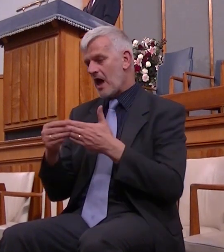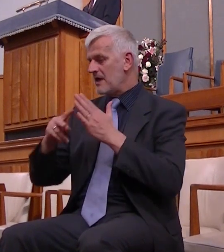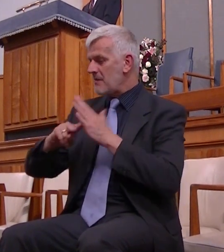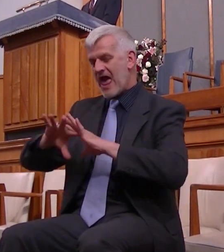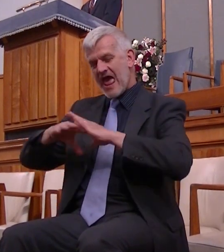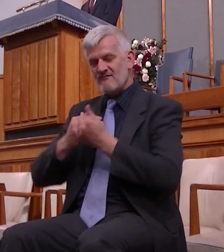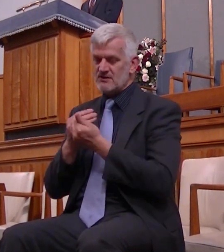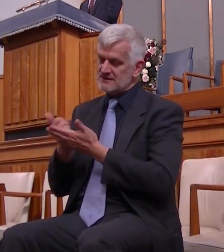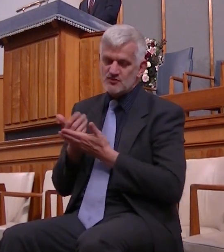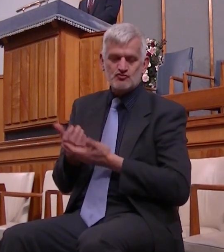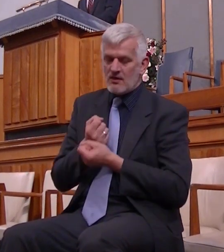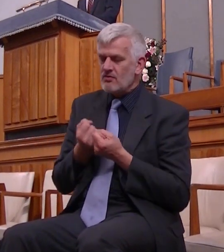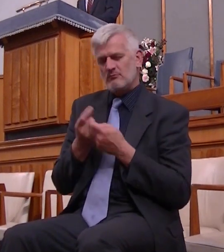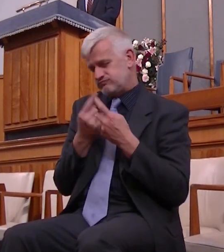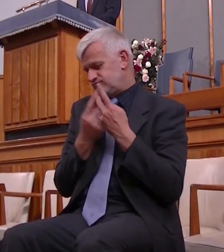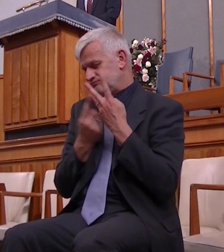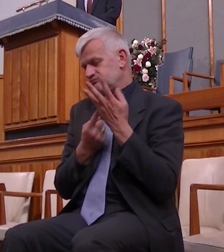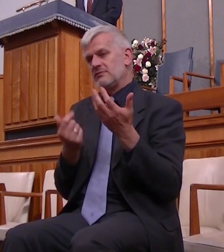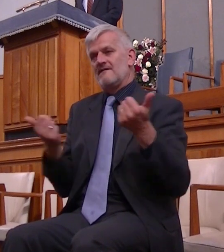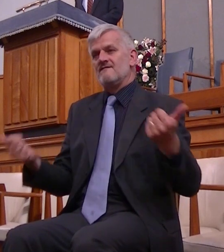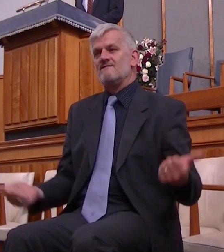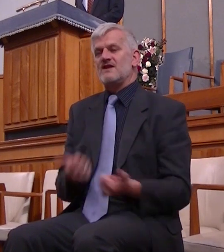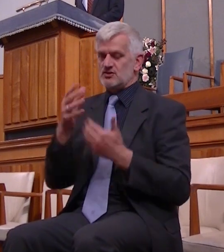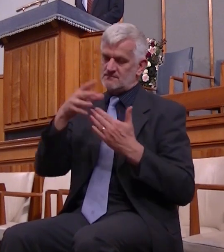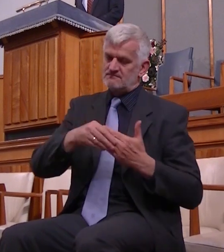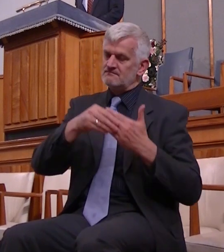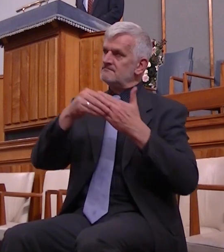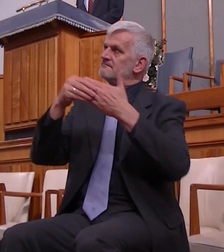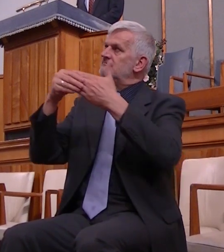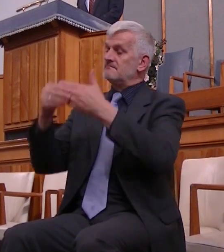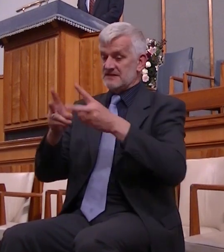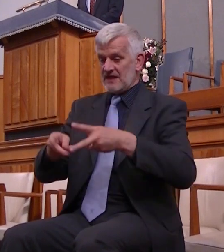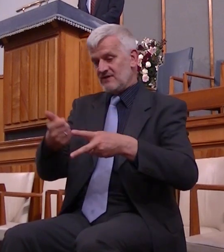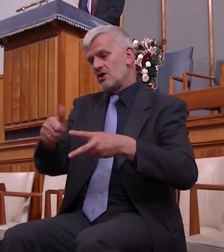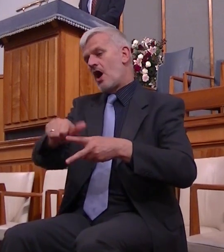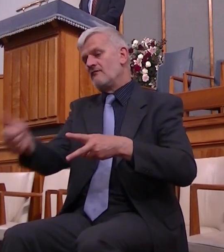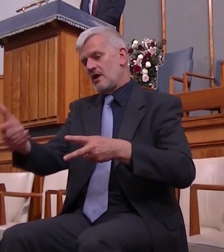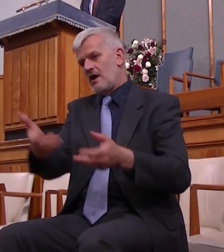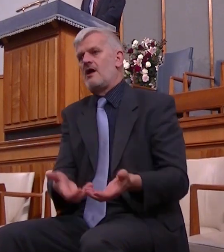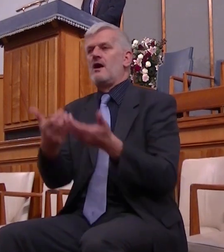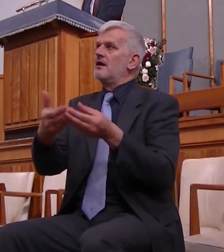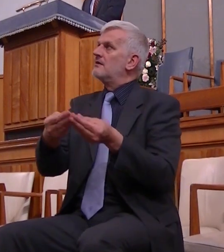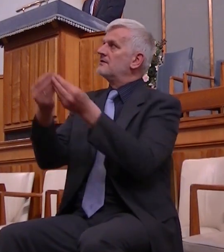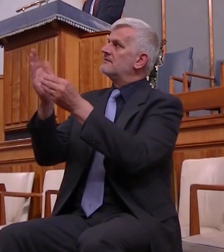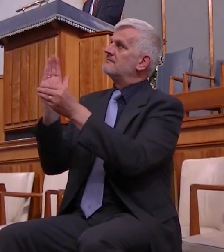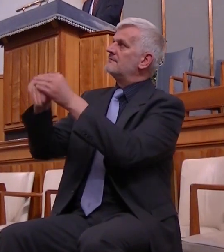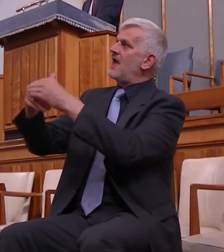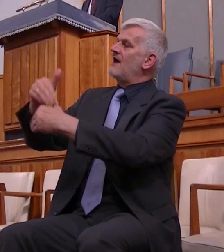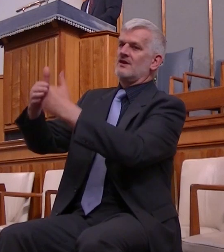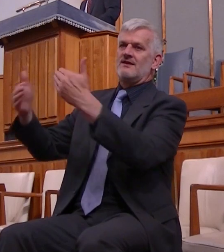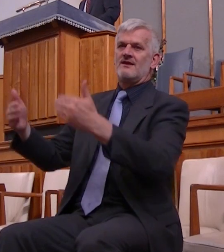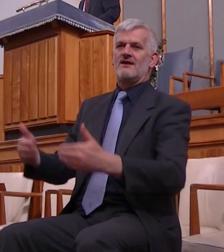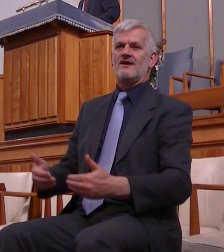helps us. He takes us safely all the way to the end of life's journey and into the eternal heavens,